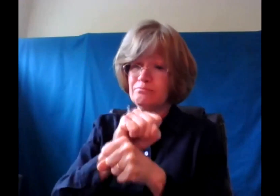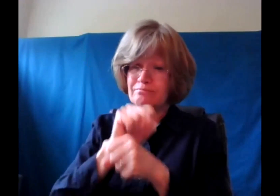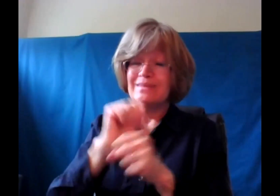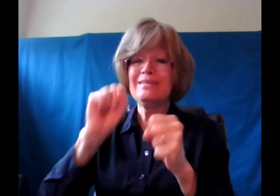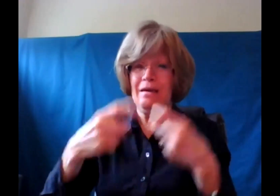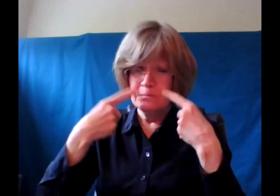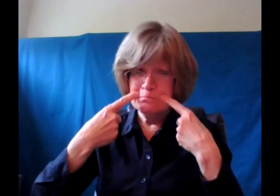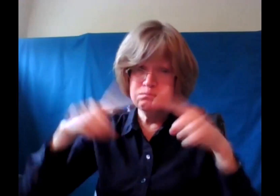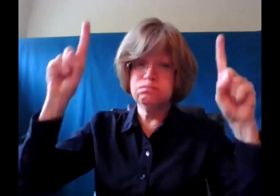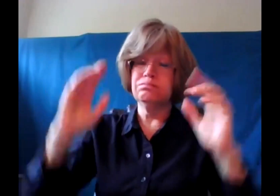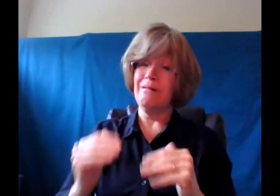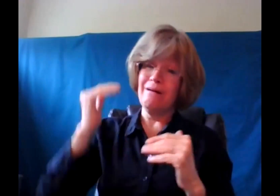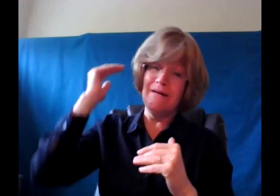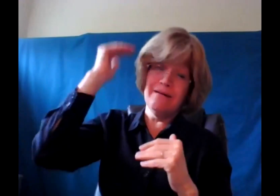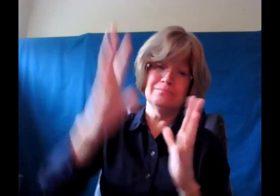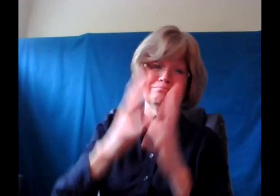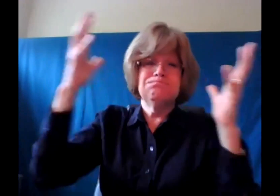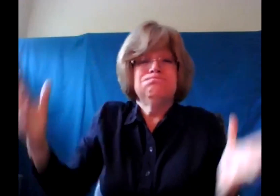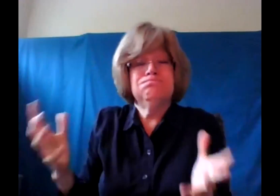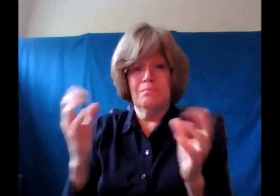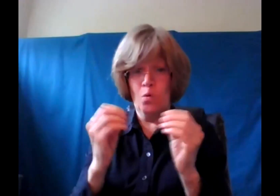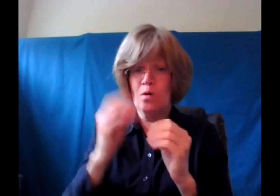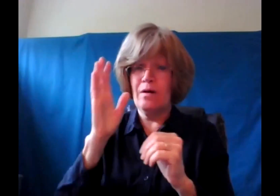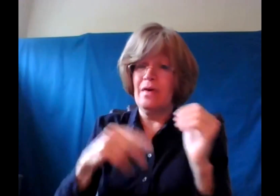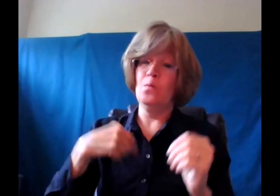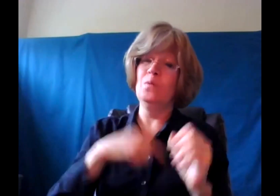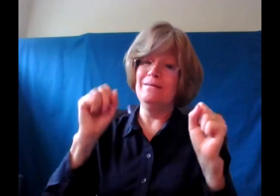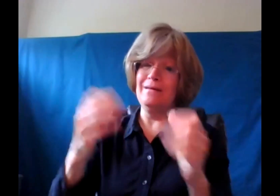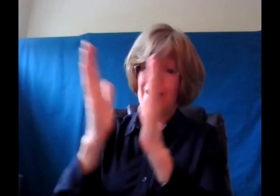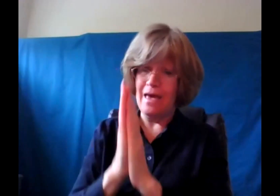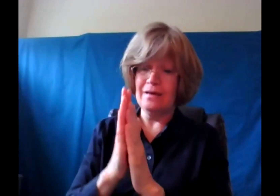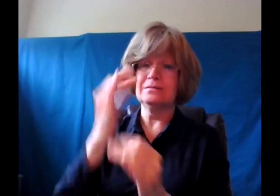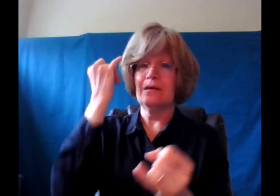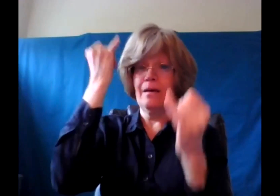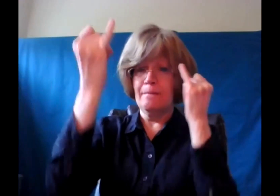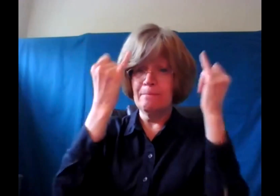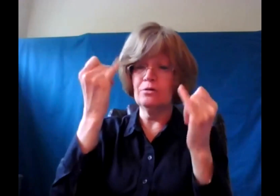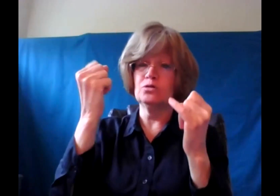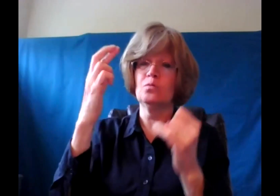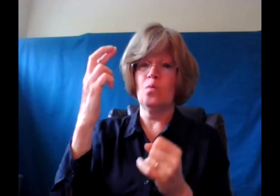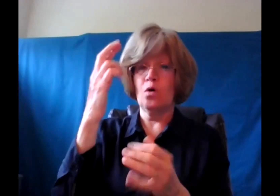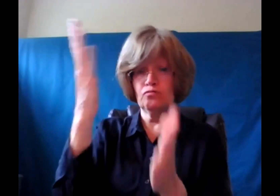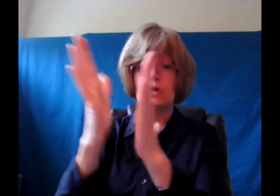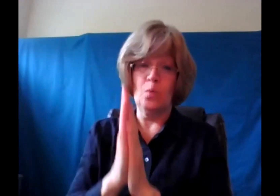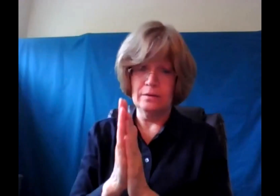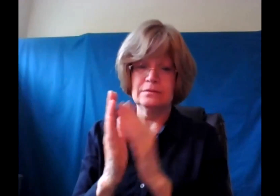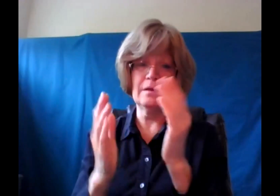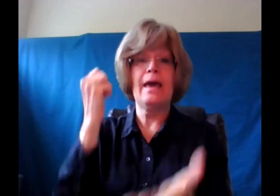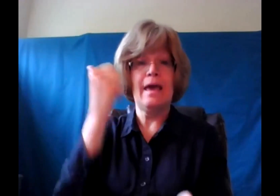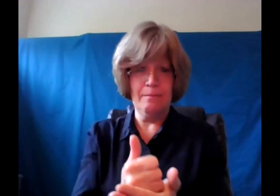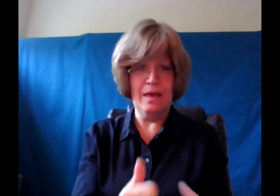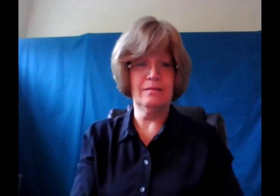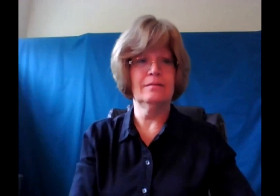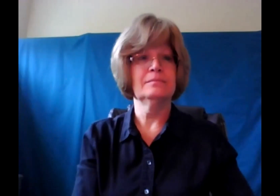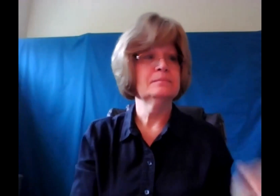to accomplish abundantly more than all we can ask or imagine or request. Amen.